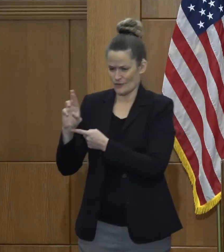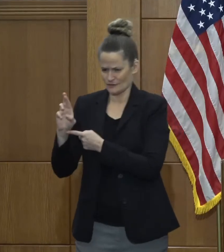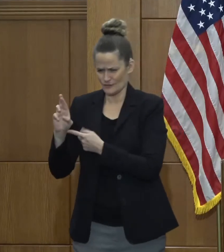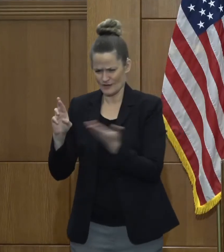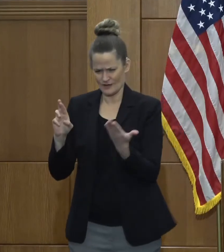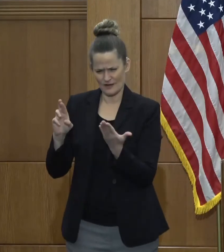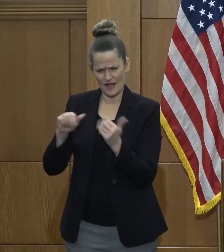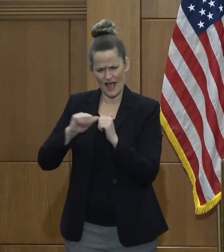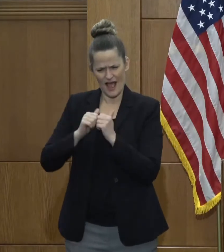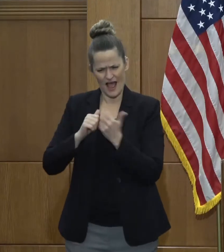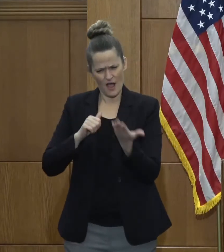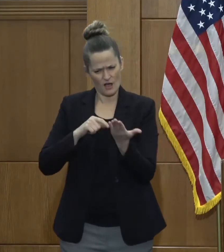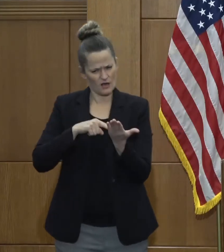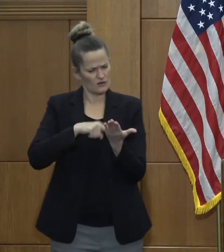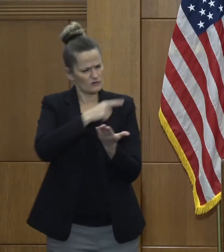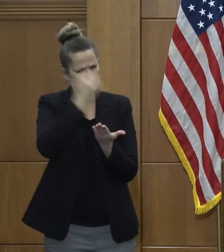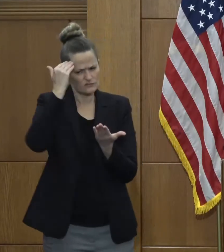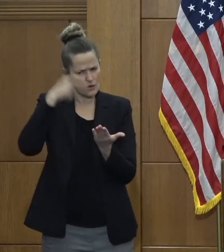do?